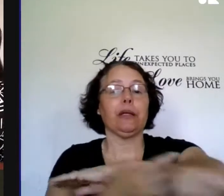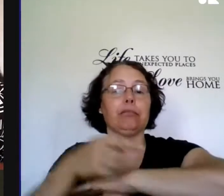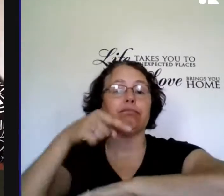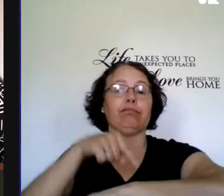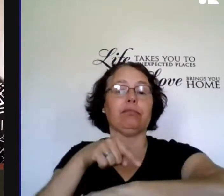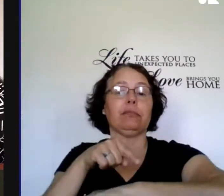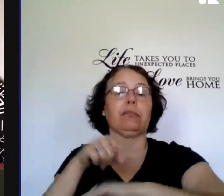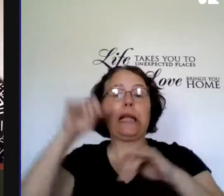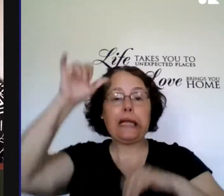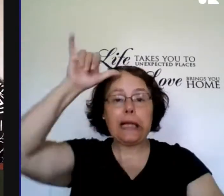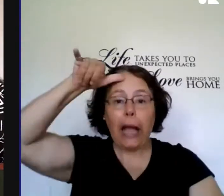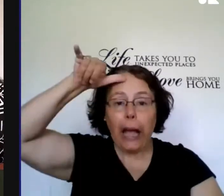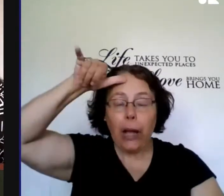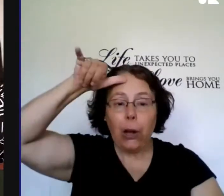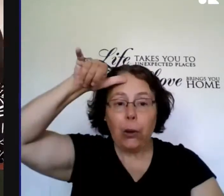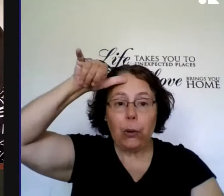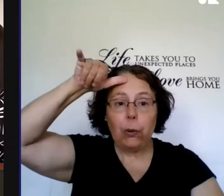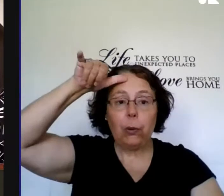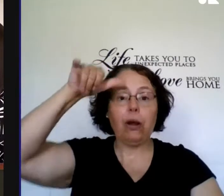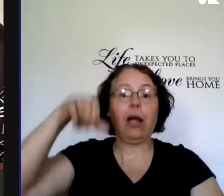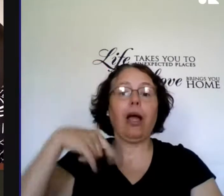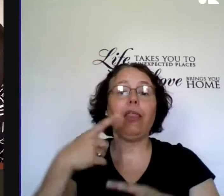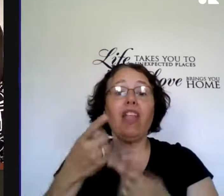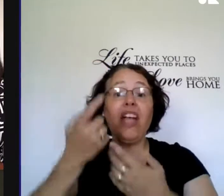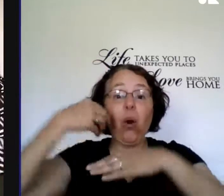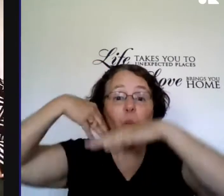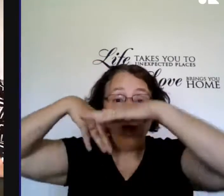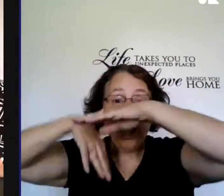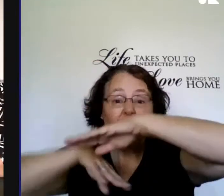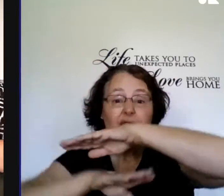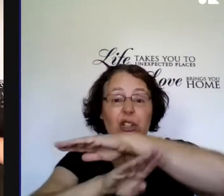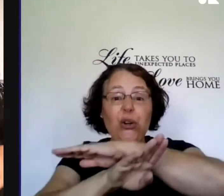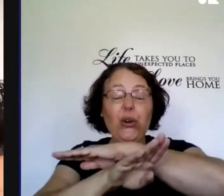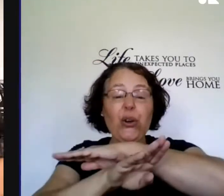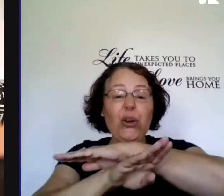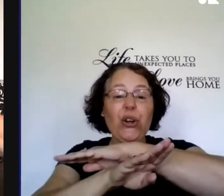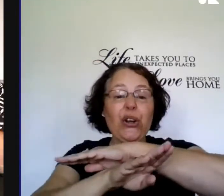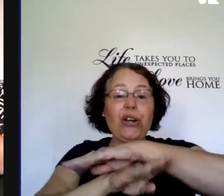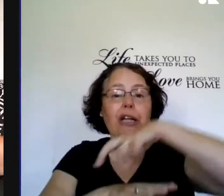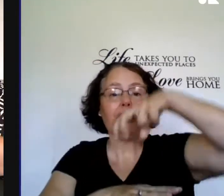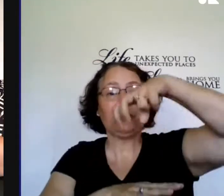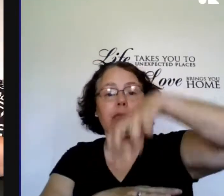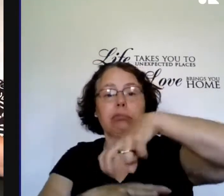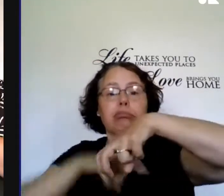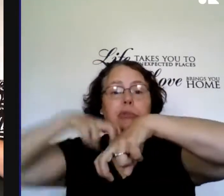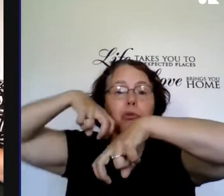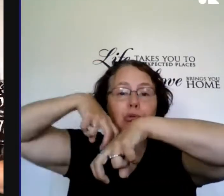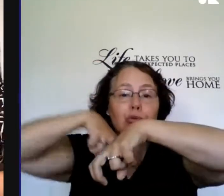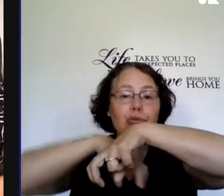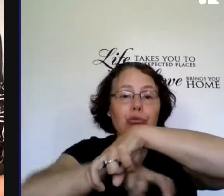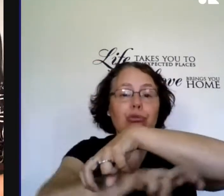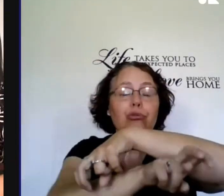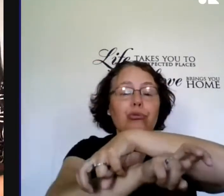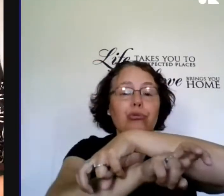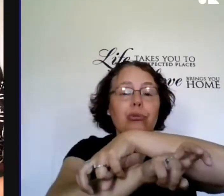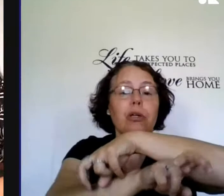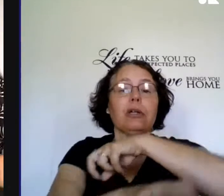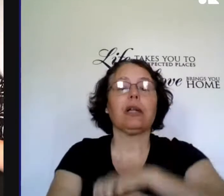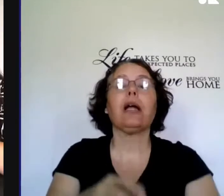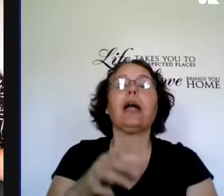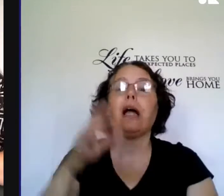and under the cow. The cow says,